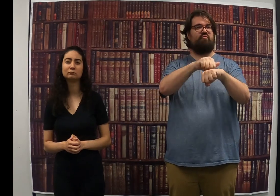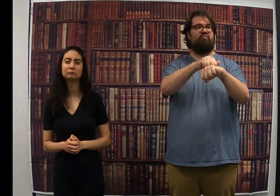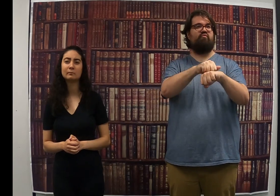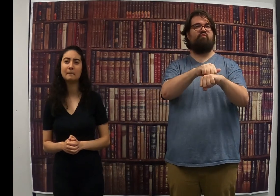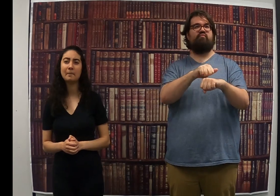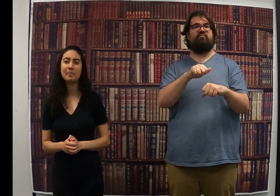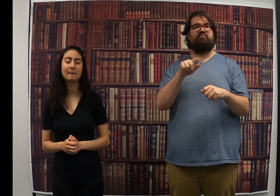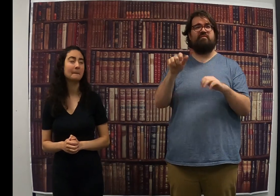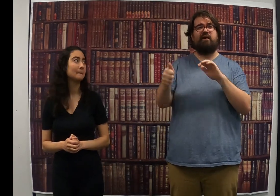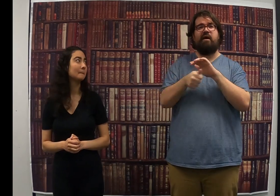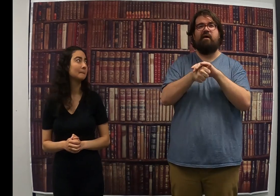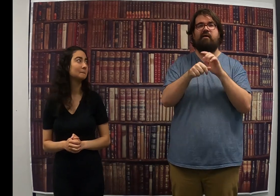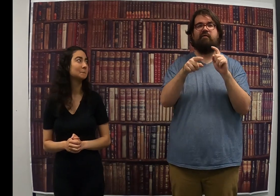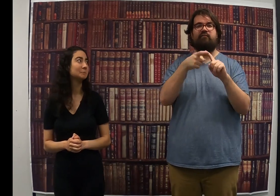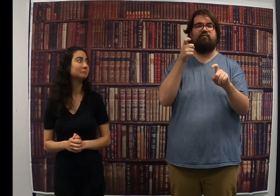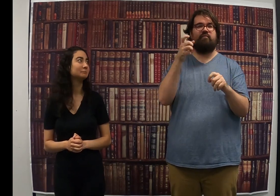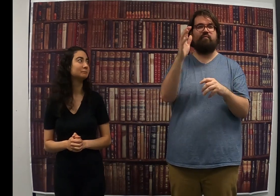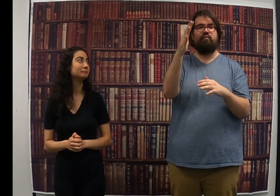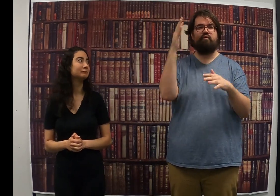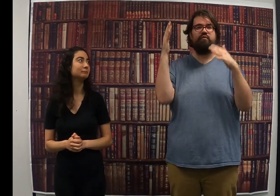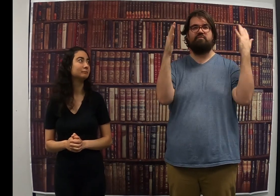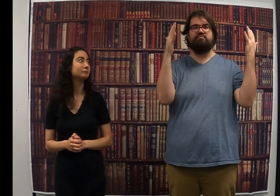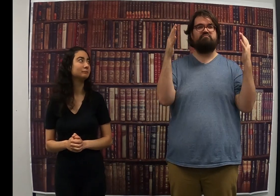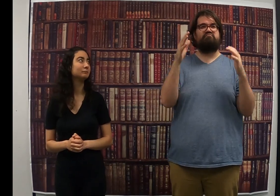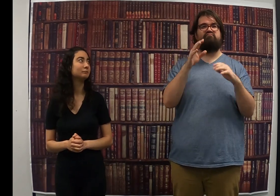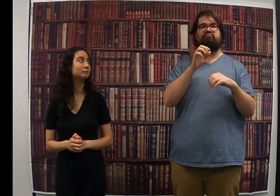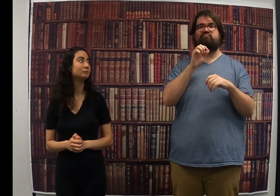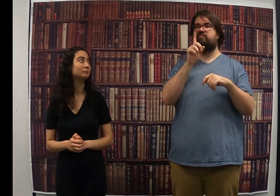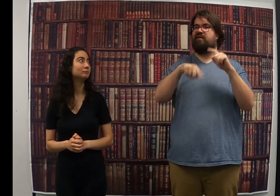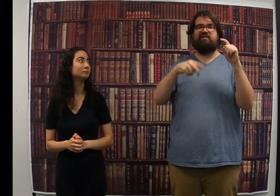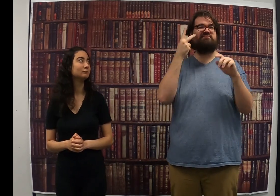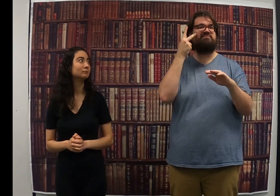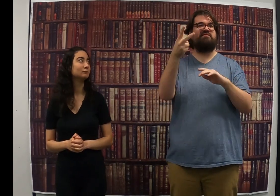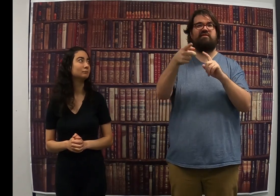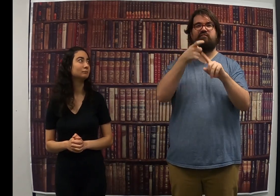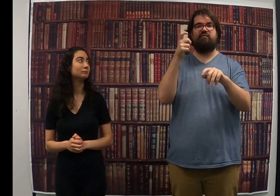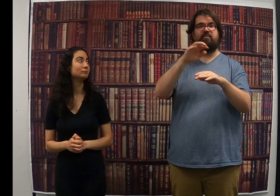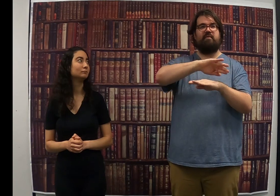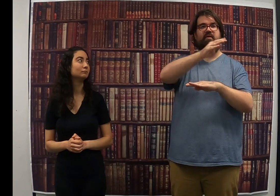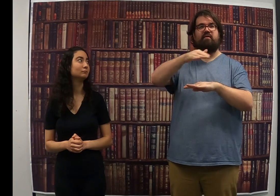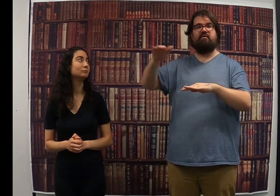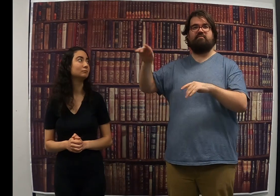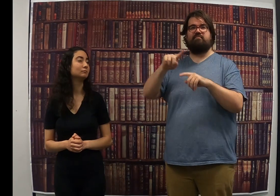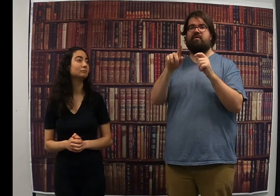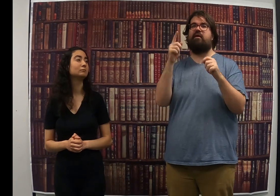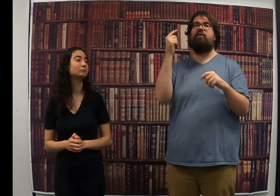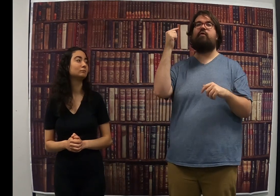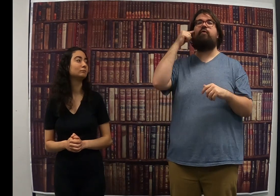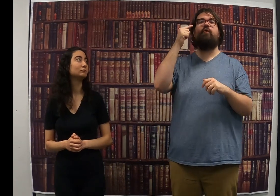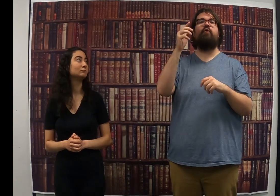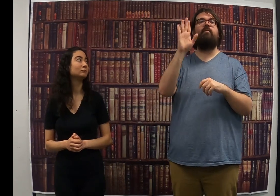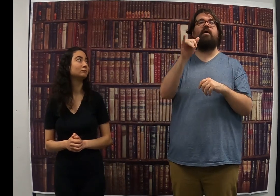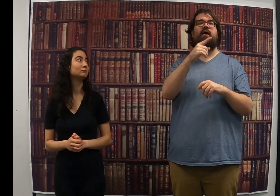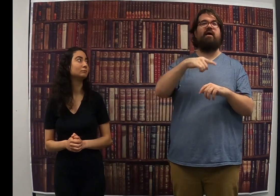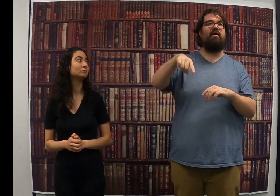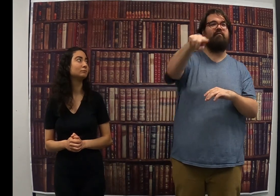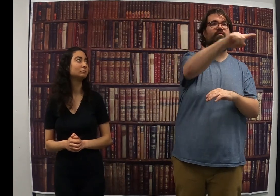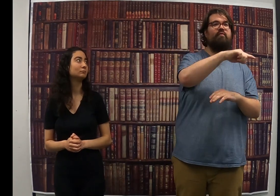no longer to be seen on the hills, but to be heard by everyone. It is sound that lives